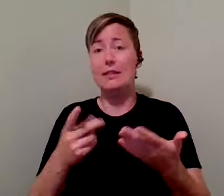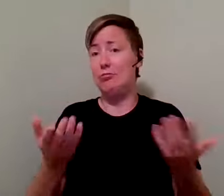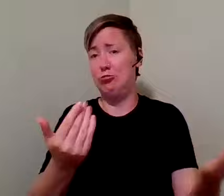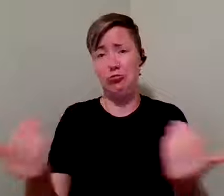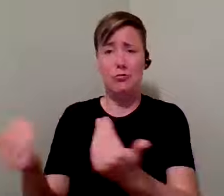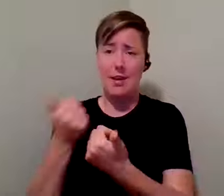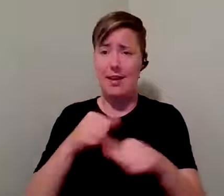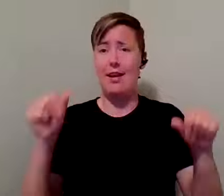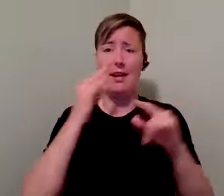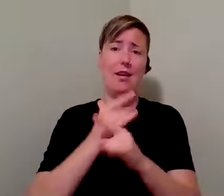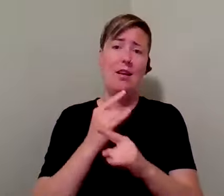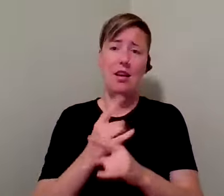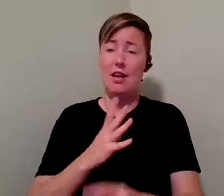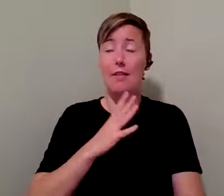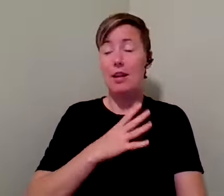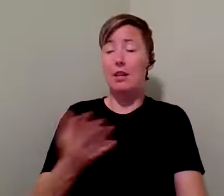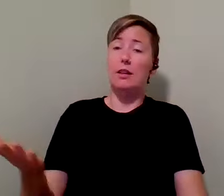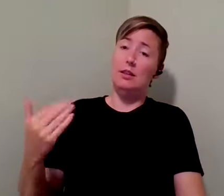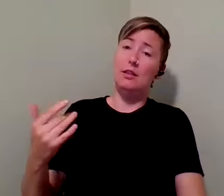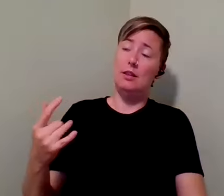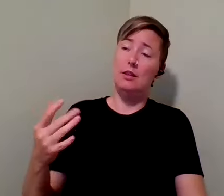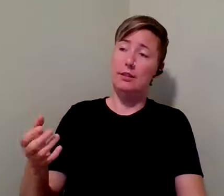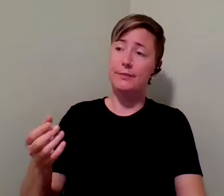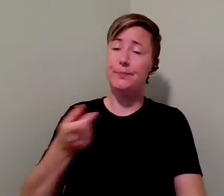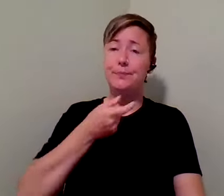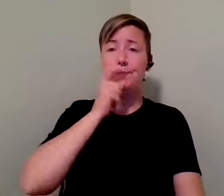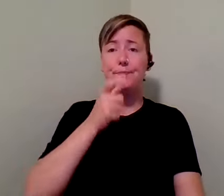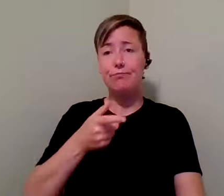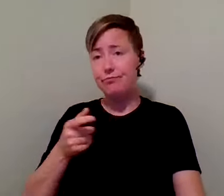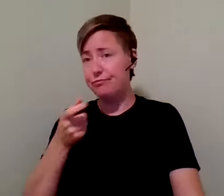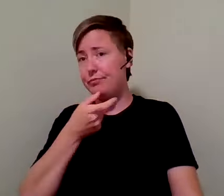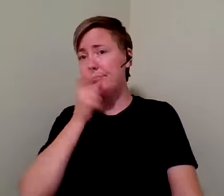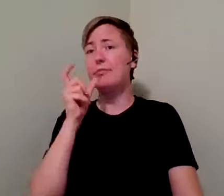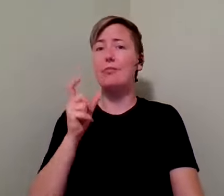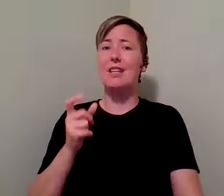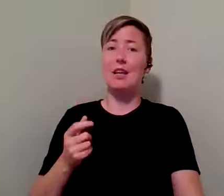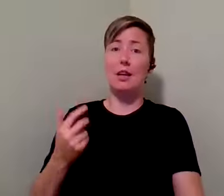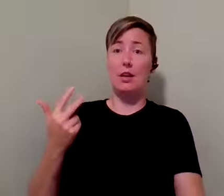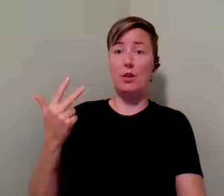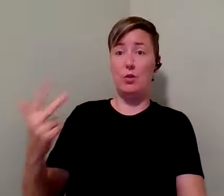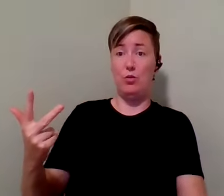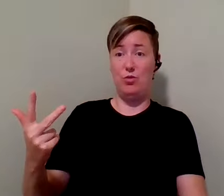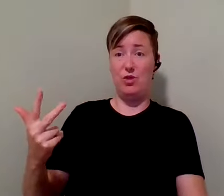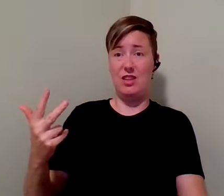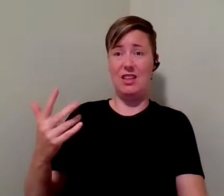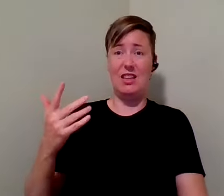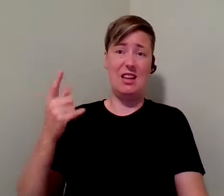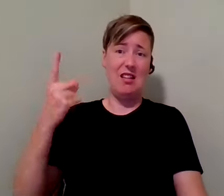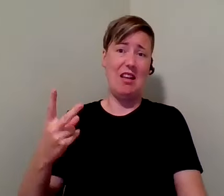fair shake. So I said, I'll have the whiskey. So I had the two whiskeys. These three lightweights had killed half a bottle of wine, and they were putting the